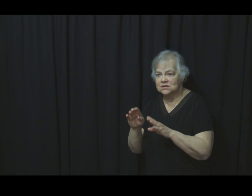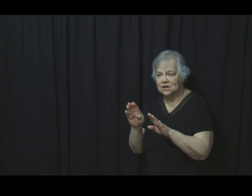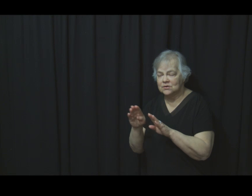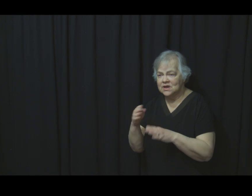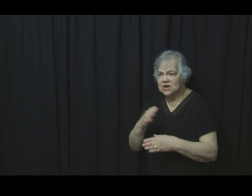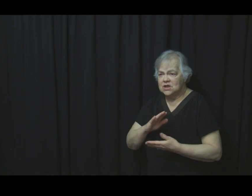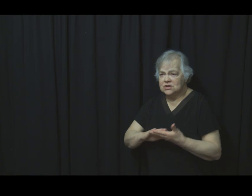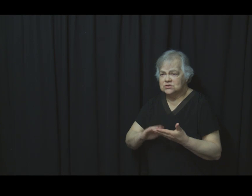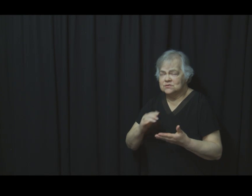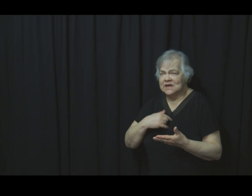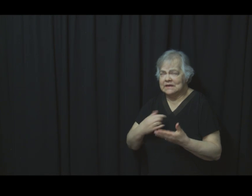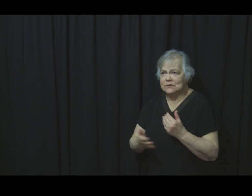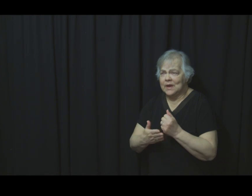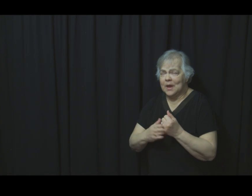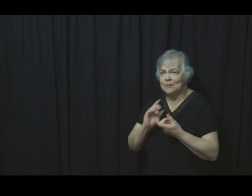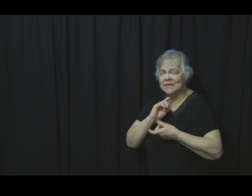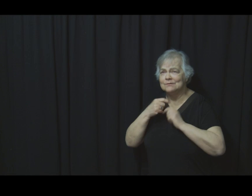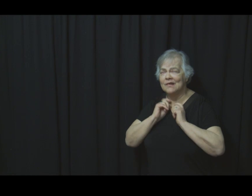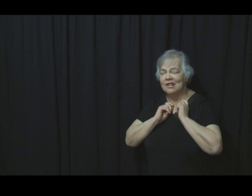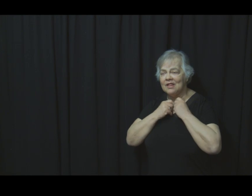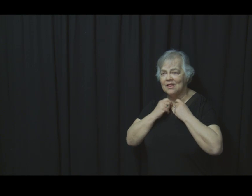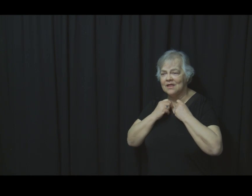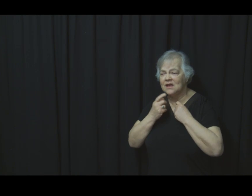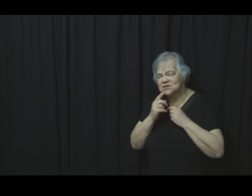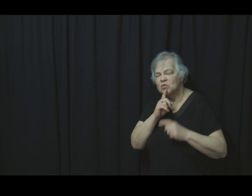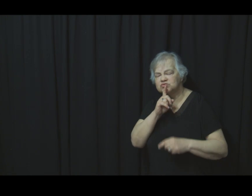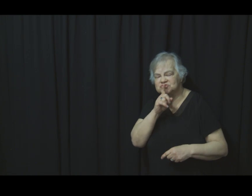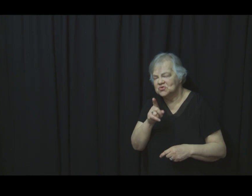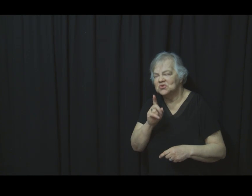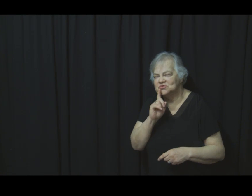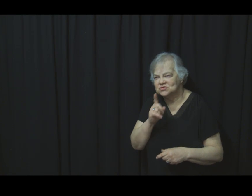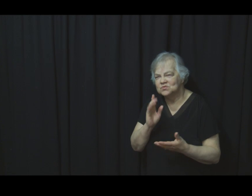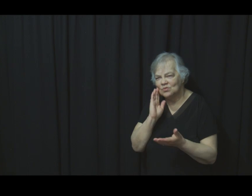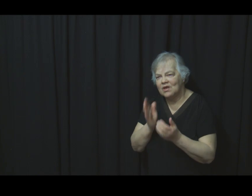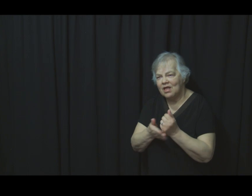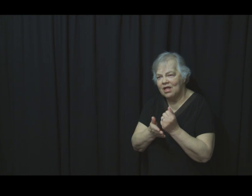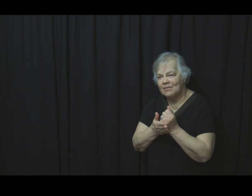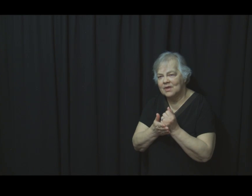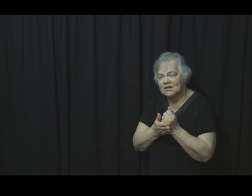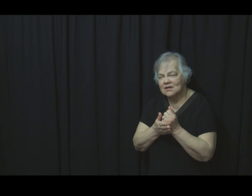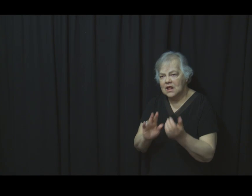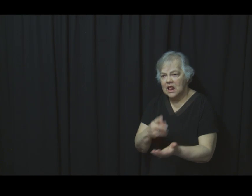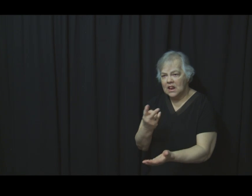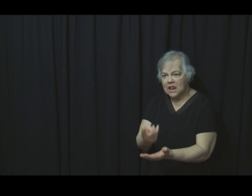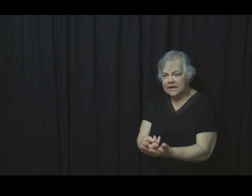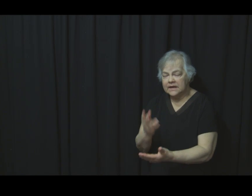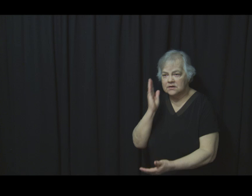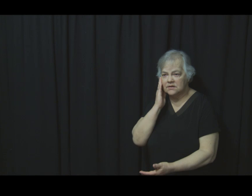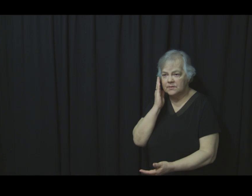me, can you help me tie my tie? And the guy said, sure, lie down on the bed.